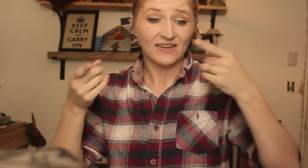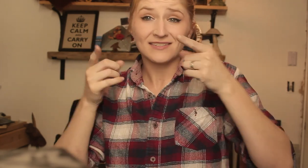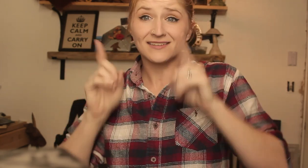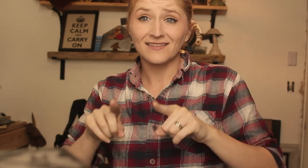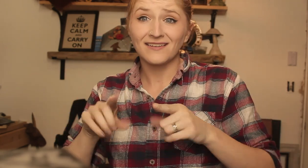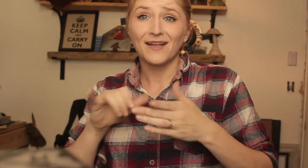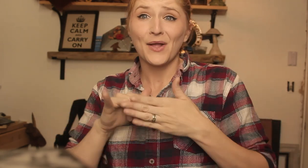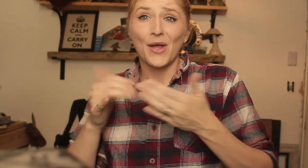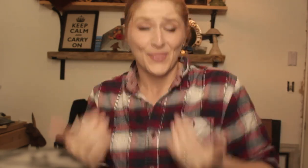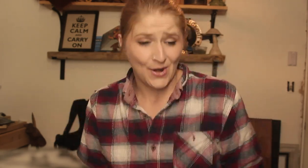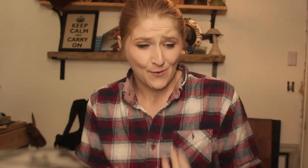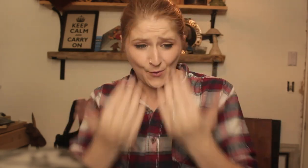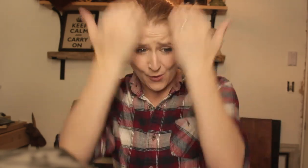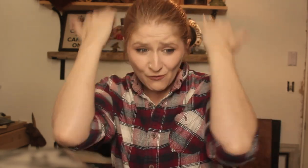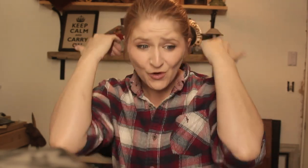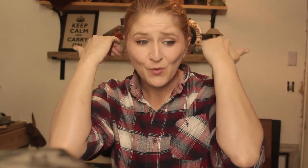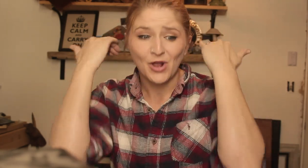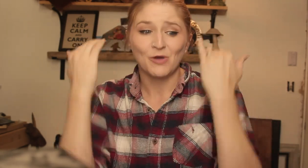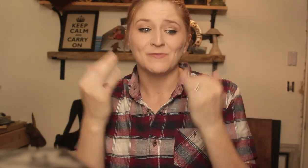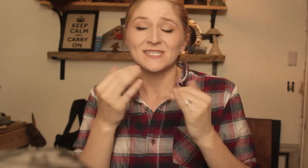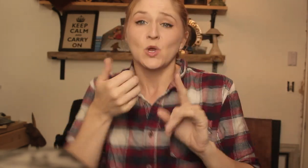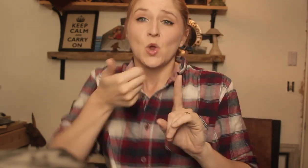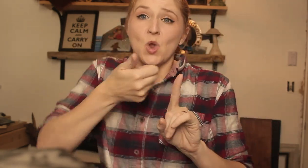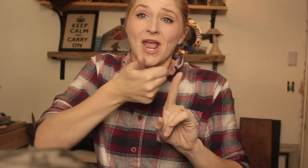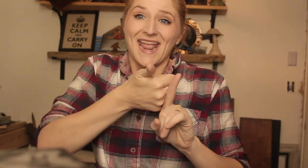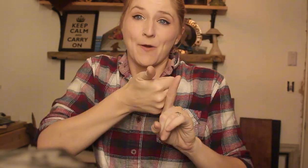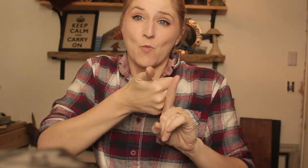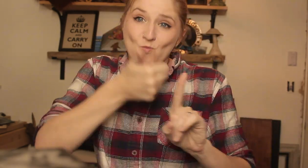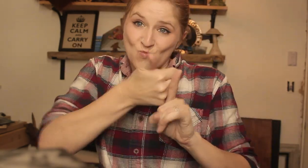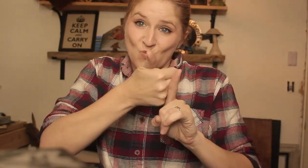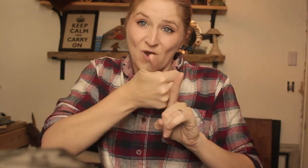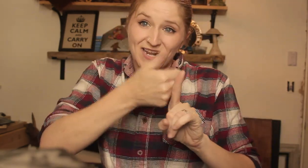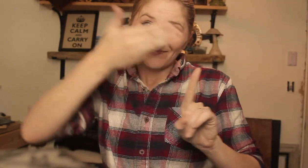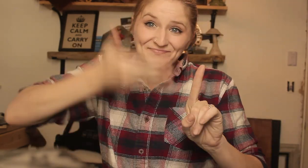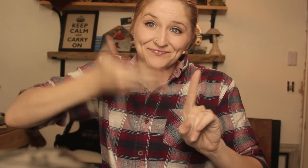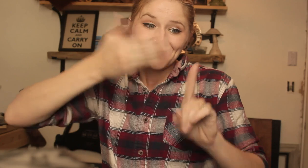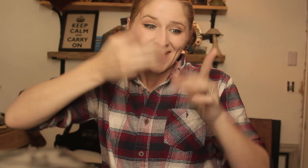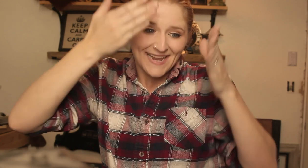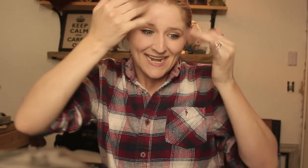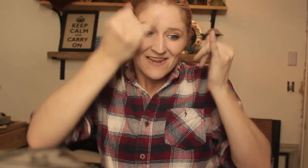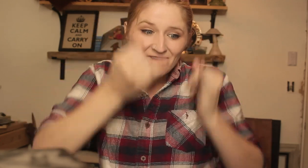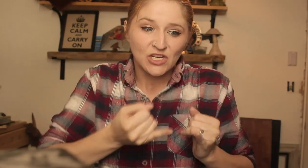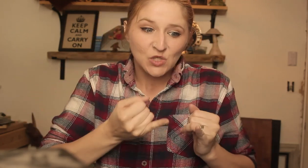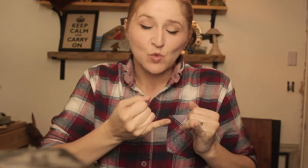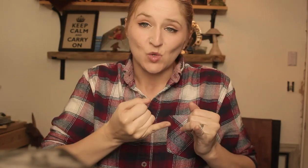event that overwhelms one individual's